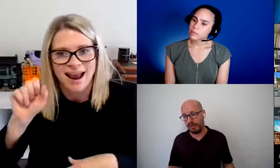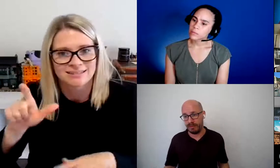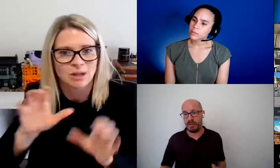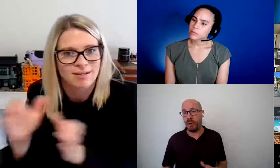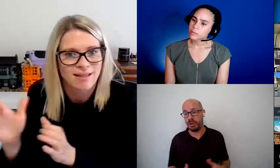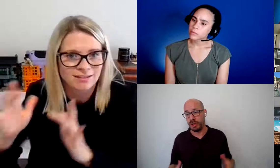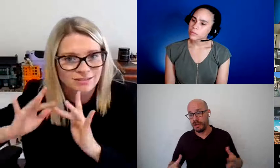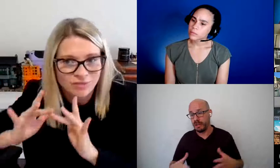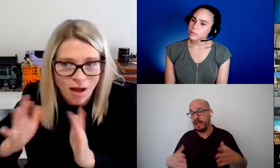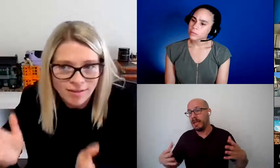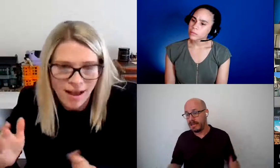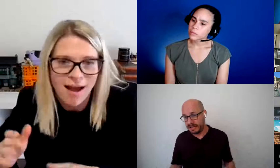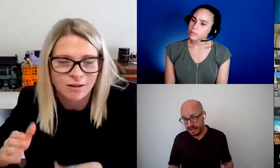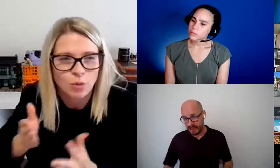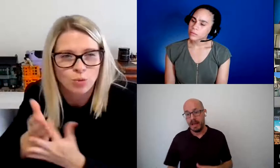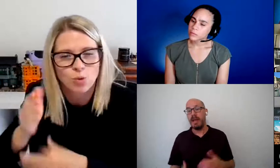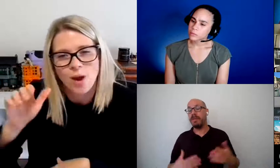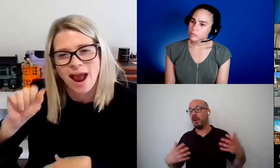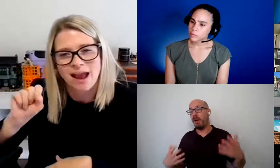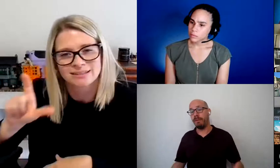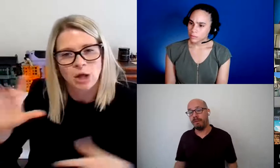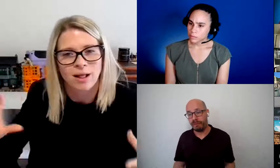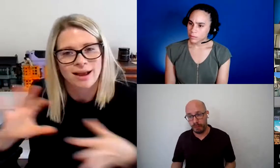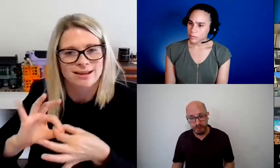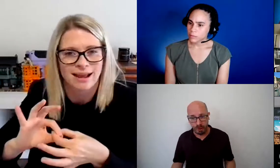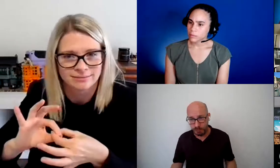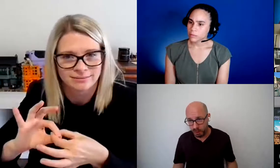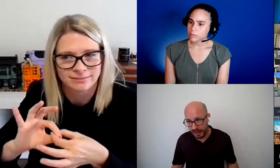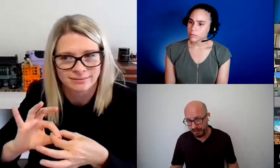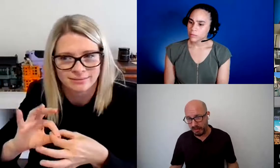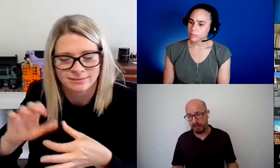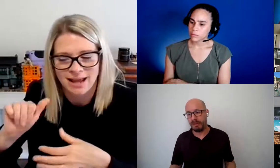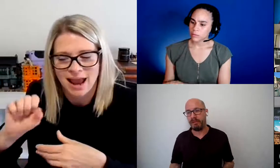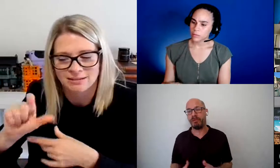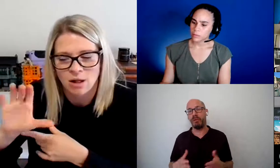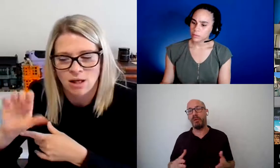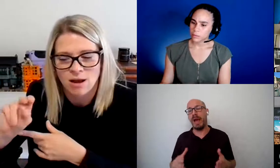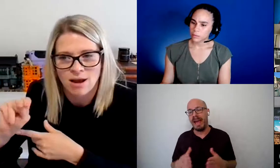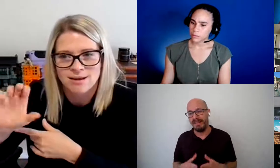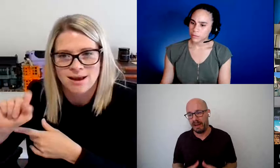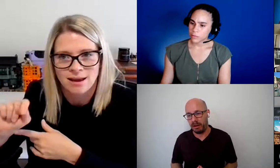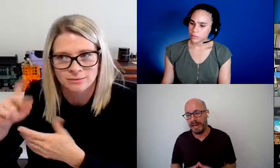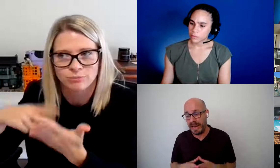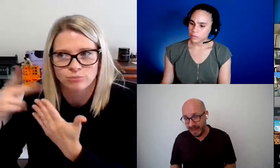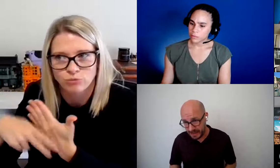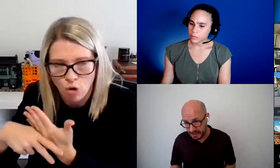students in Washington, D.C., that offers free virtual ASL classes through ASL Connect